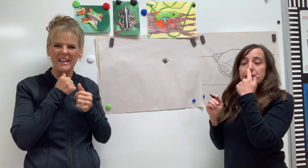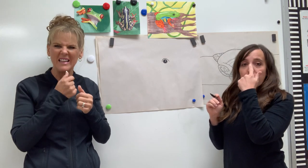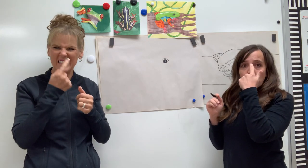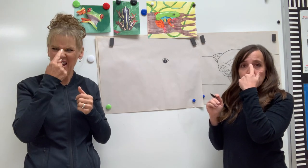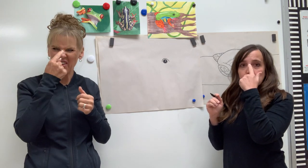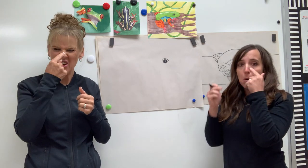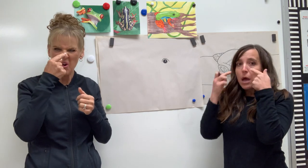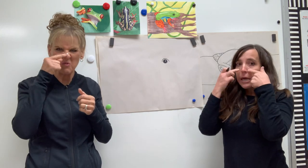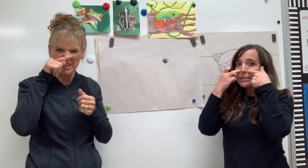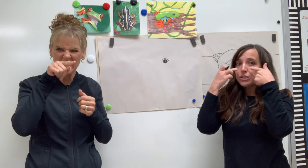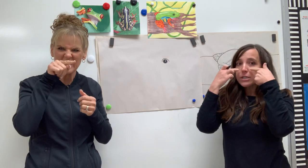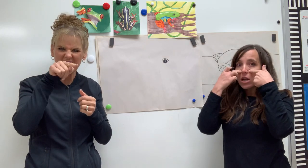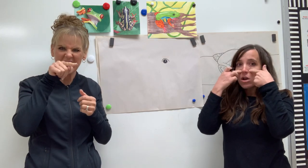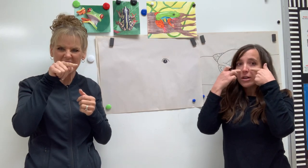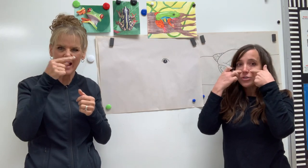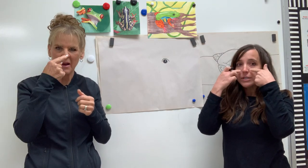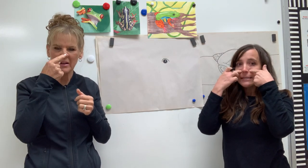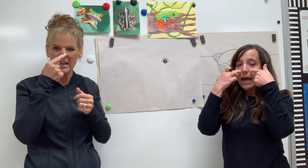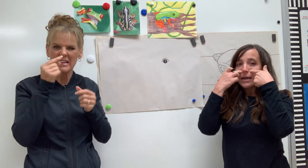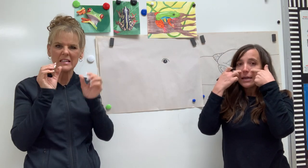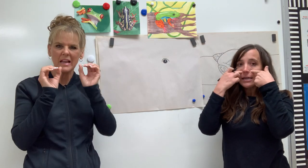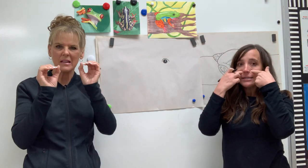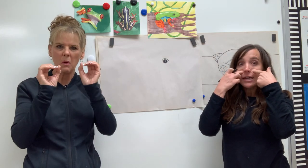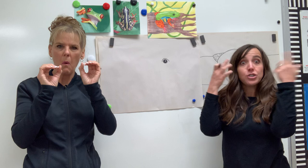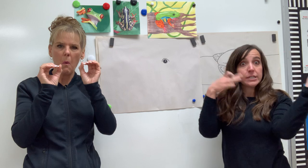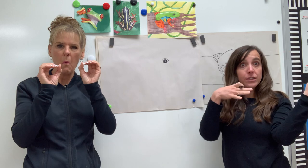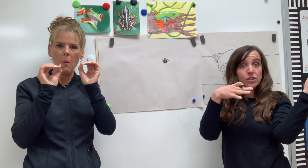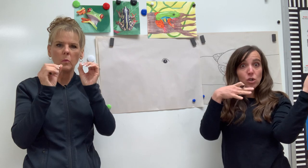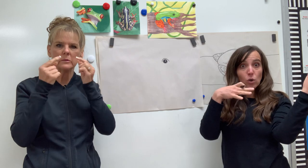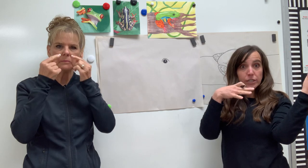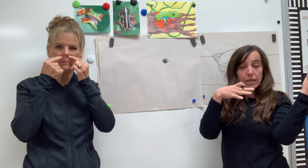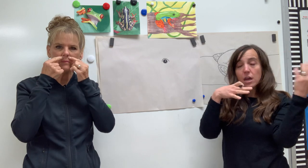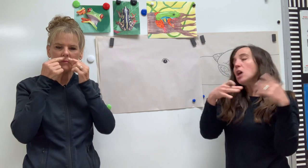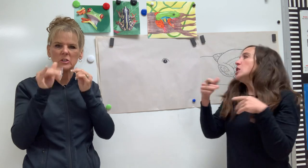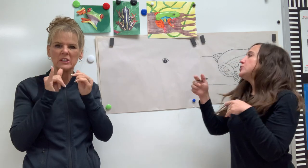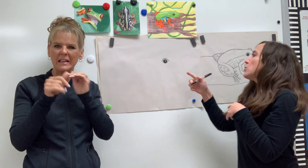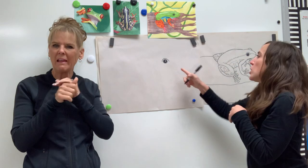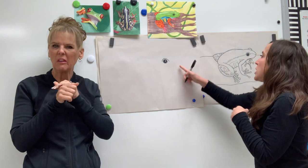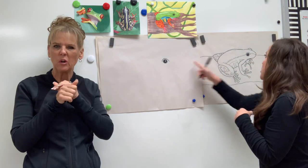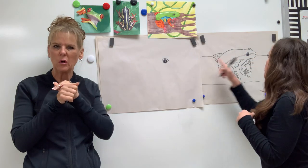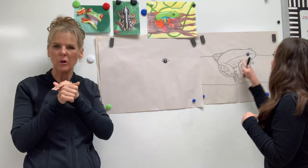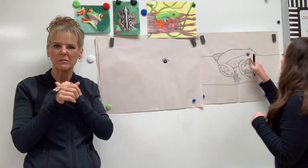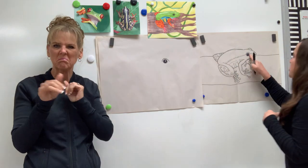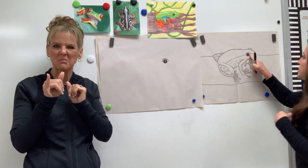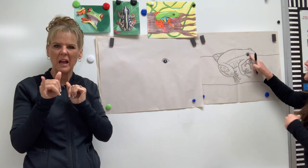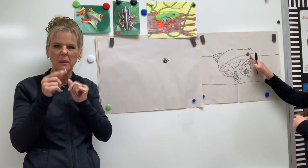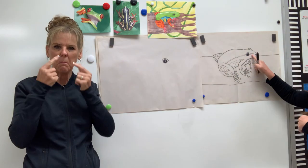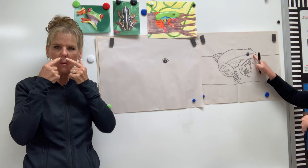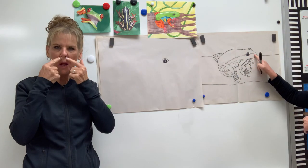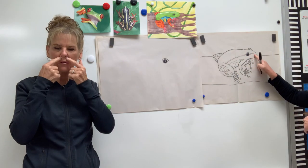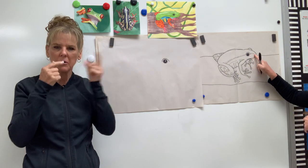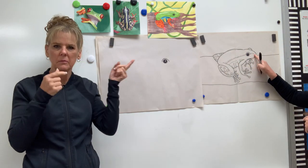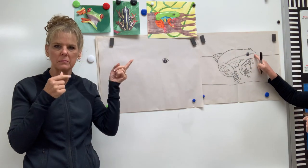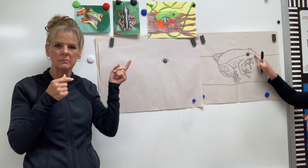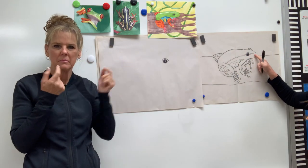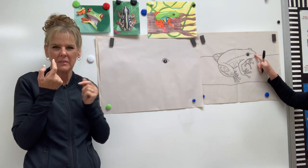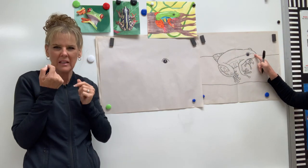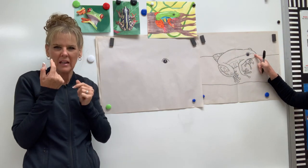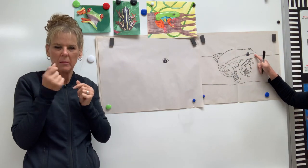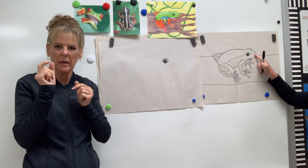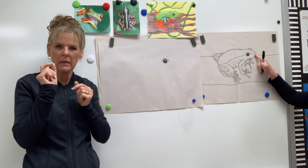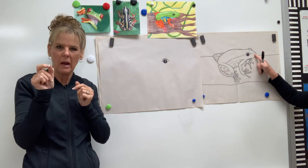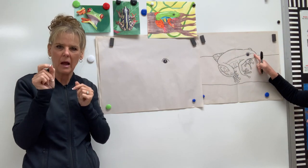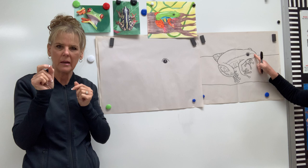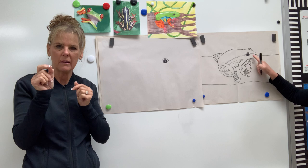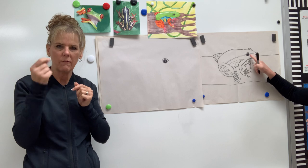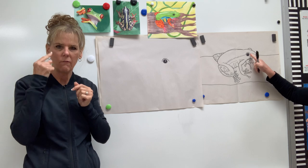that sticks out like we do. He's just got nostrils set in his head, just like the turtle did. So we're gonna draw just a little tiny